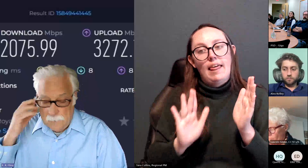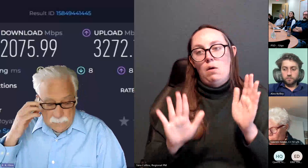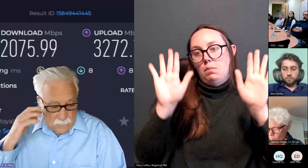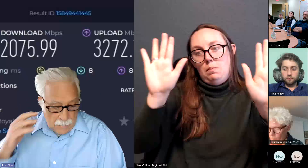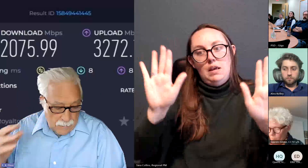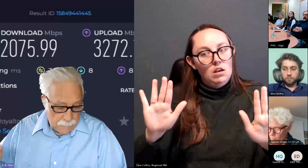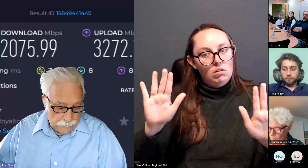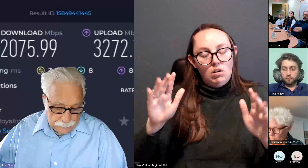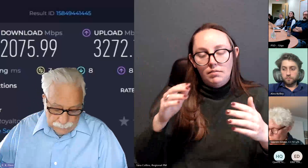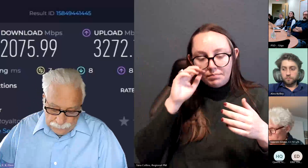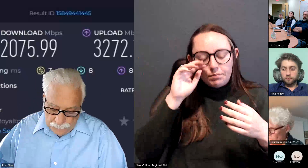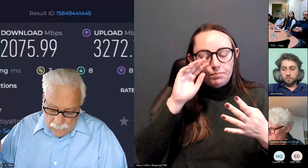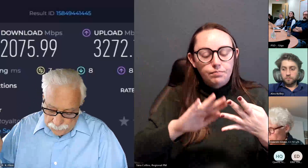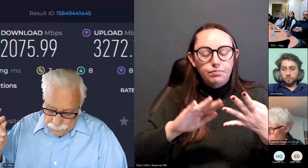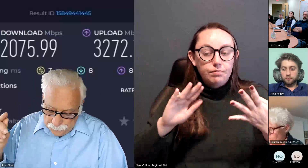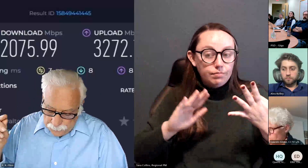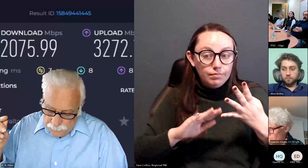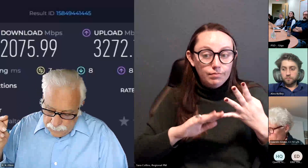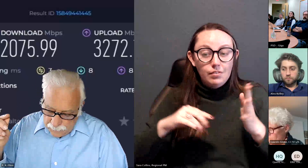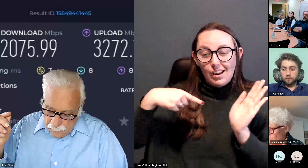issues.